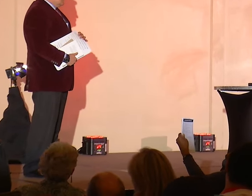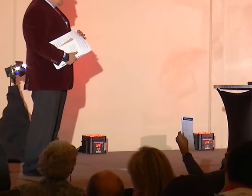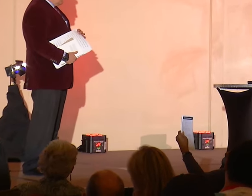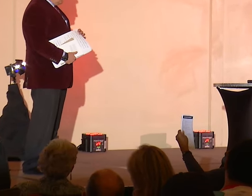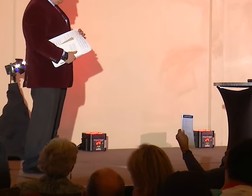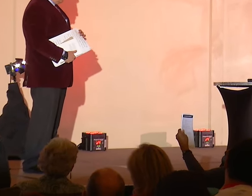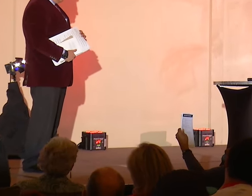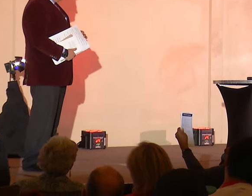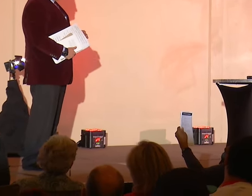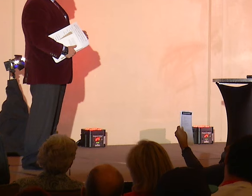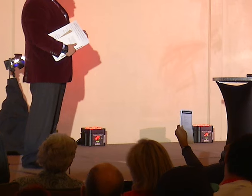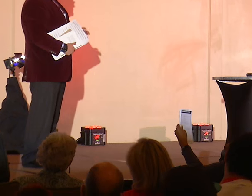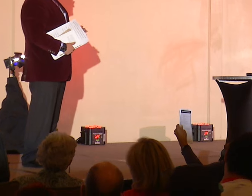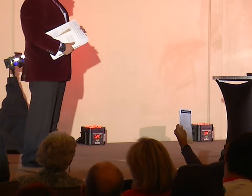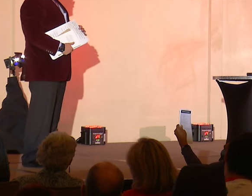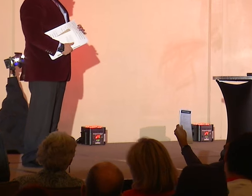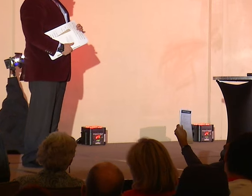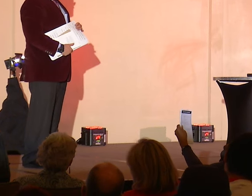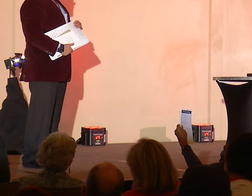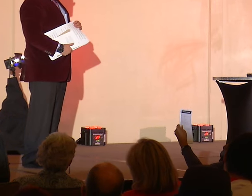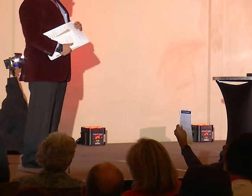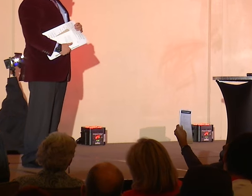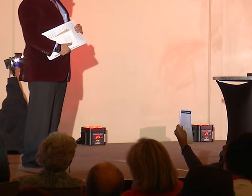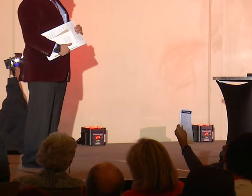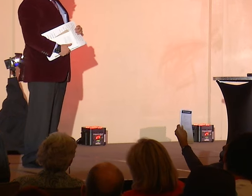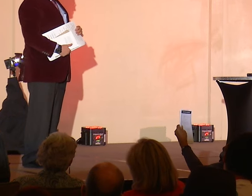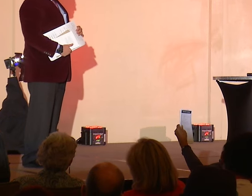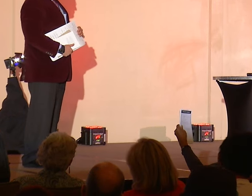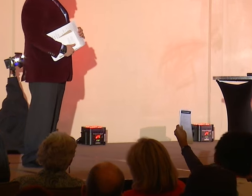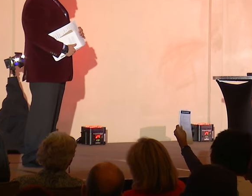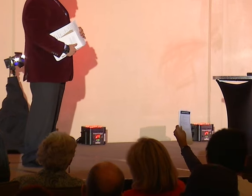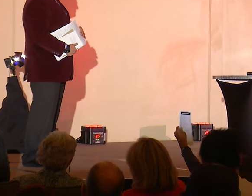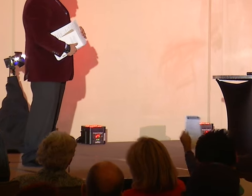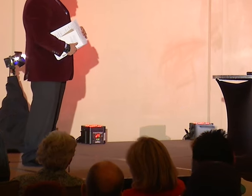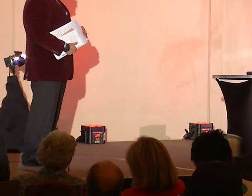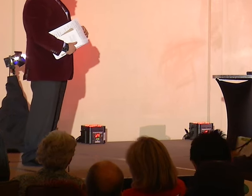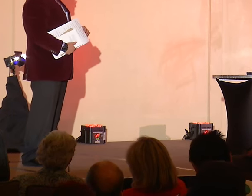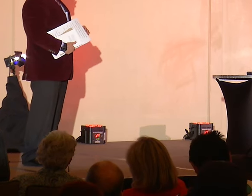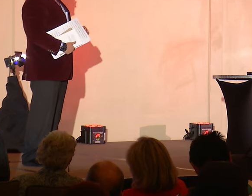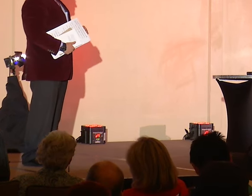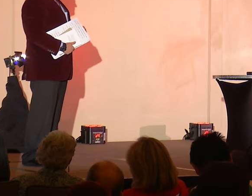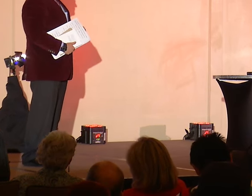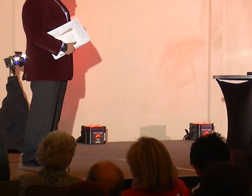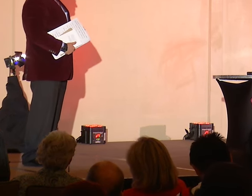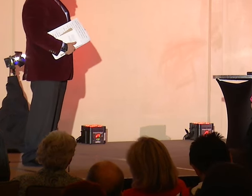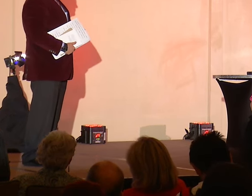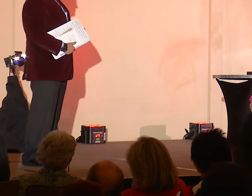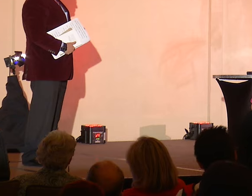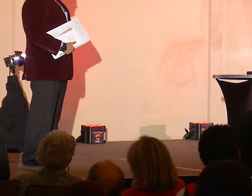Los Angeles area. He chairs the board of directors for the Center for Inquiry and is